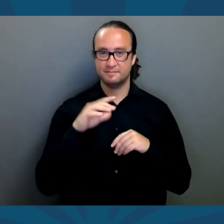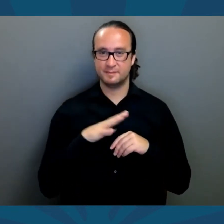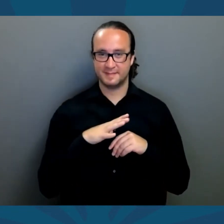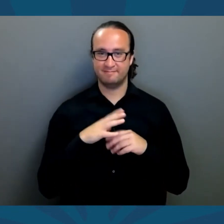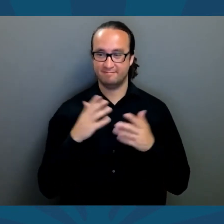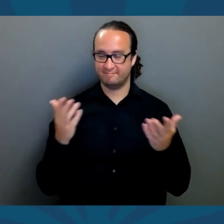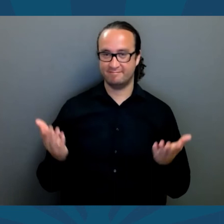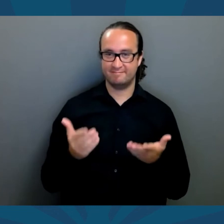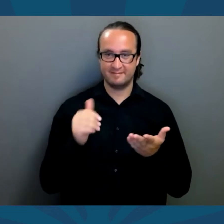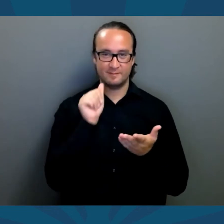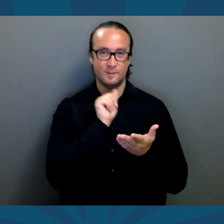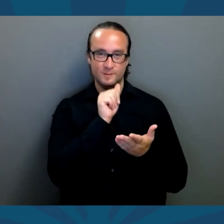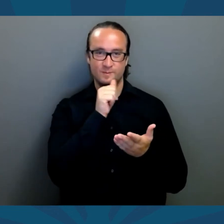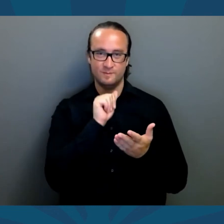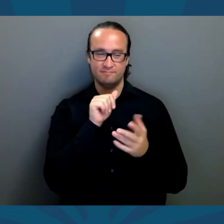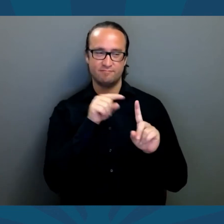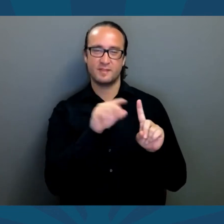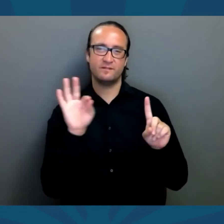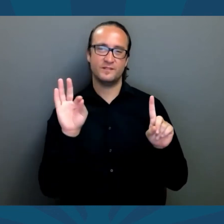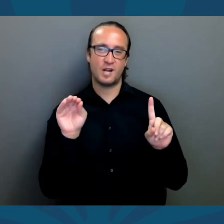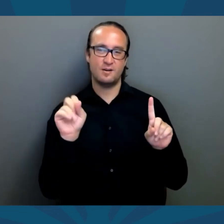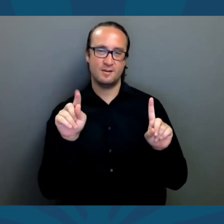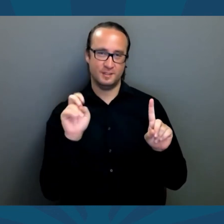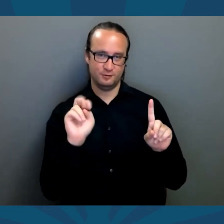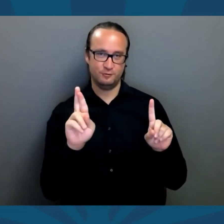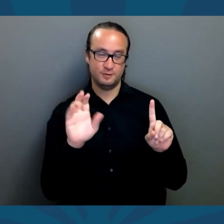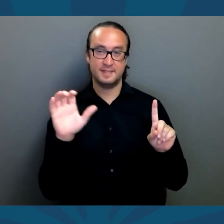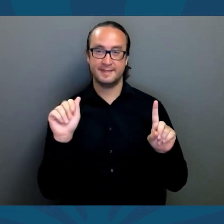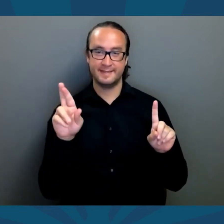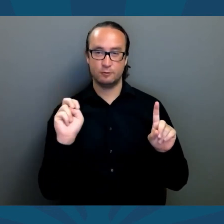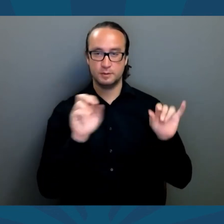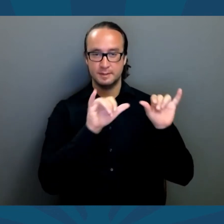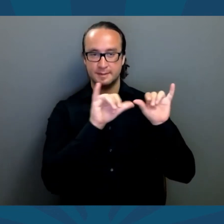I'm a young Black woman that came from the Arizona foster care system